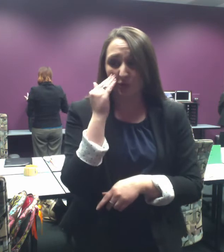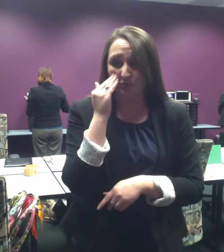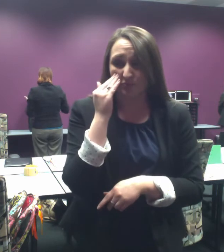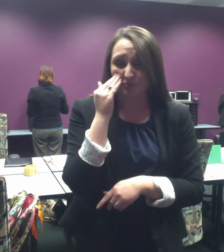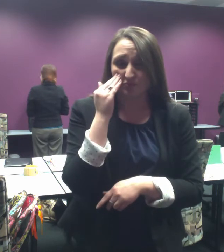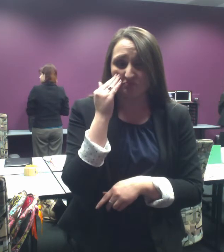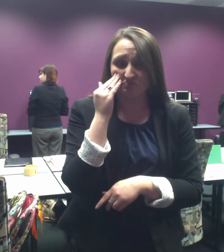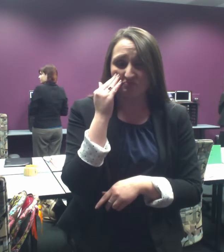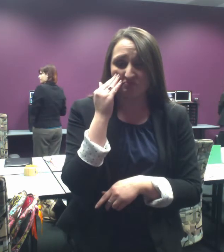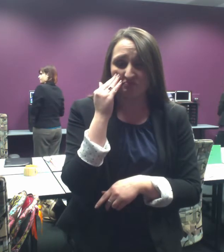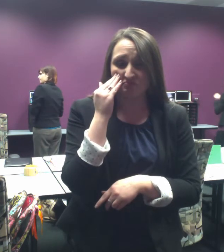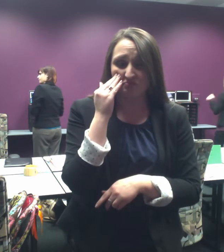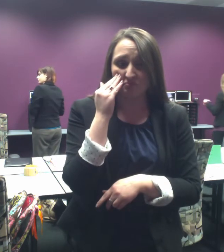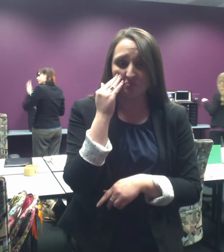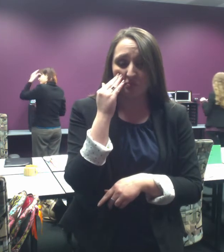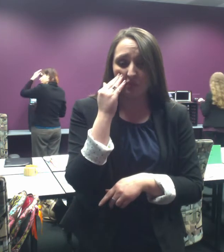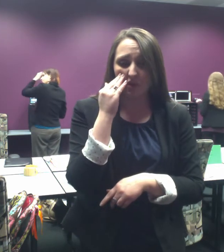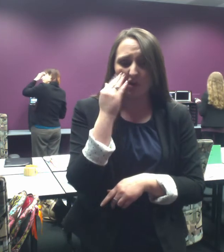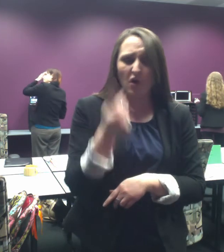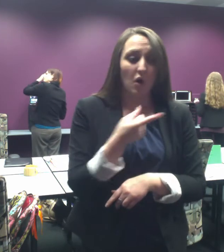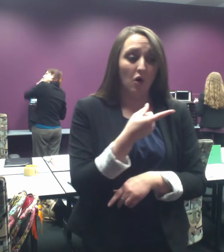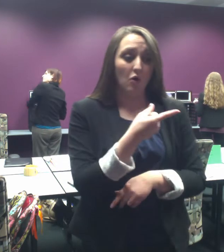Or some time when they've experienced what they thought was condensated?